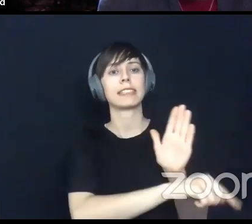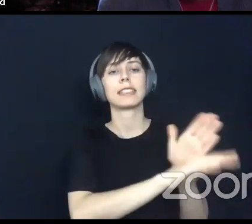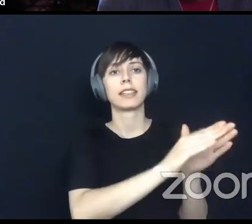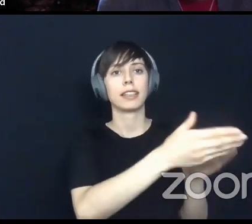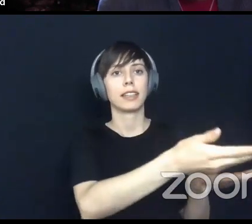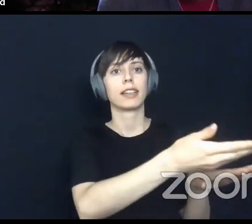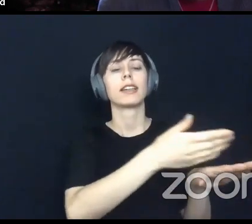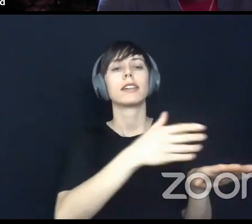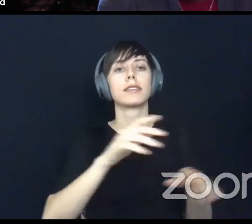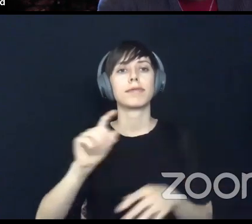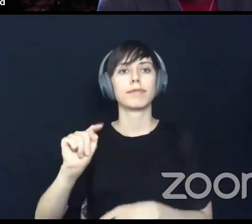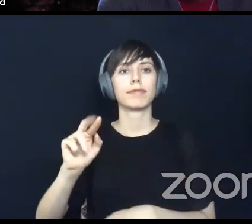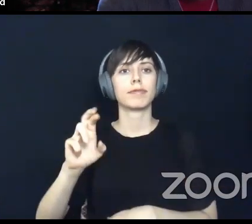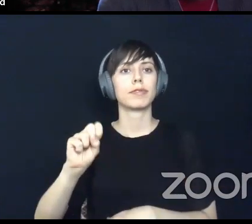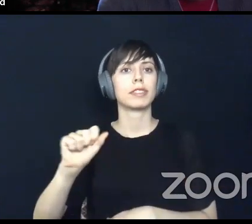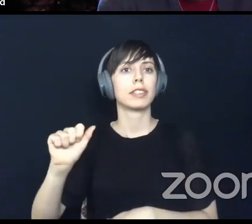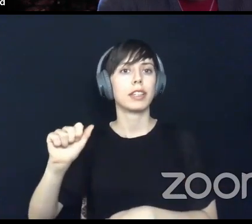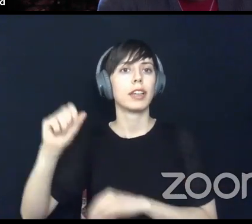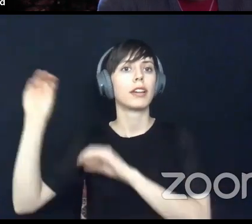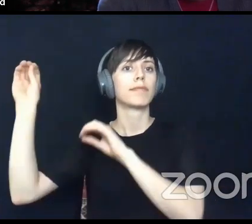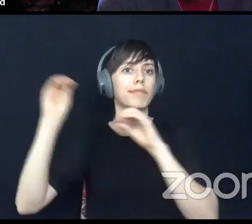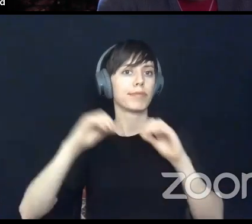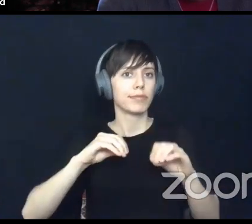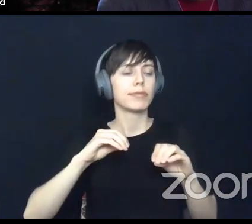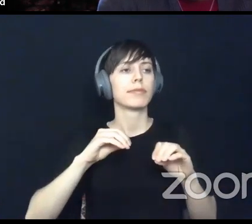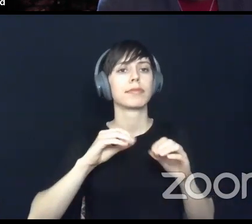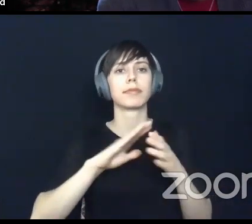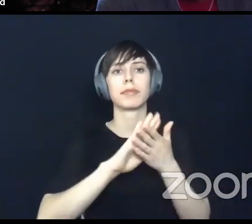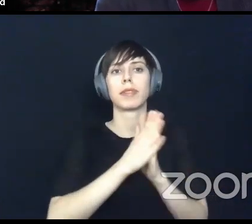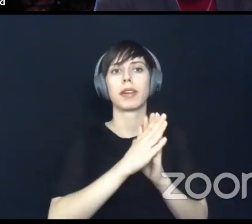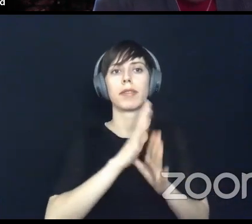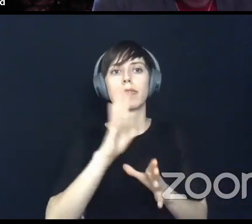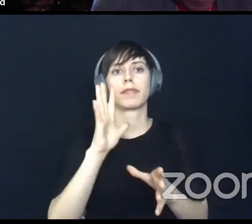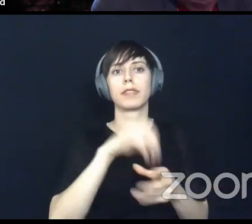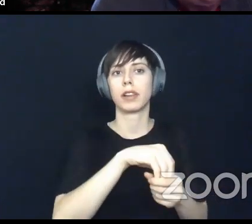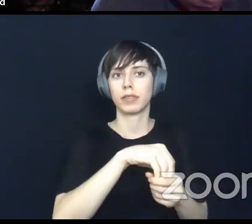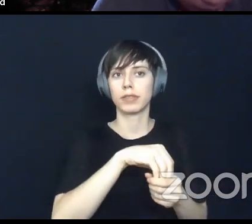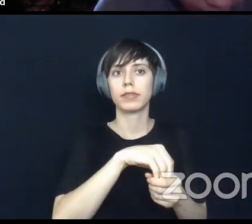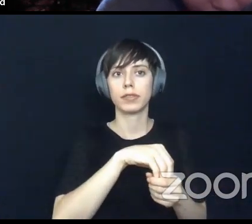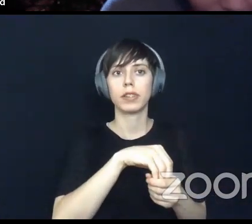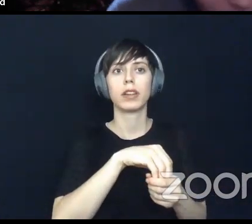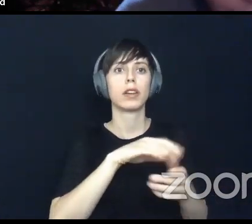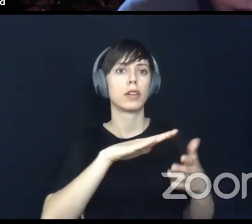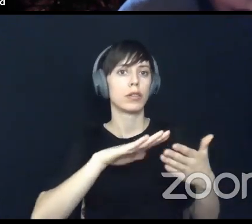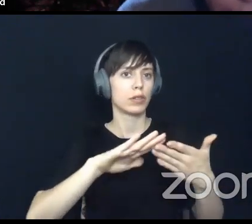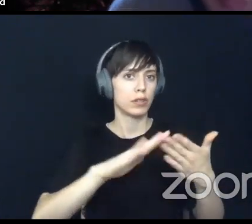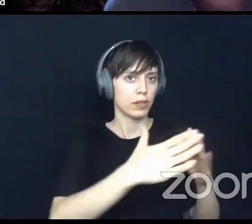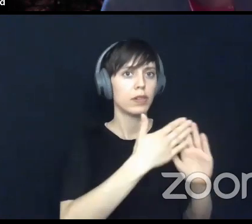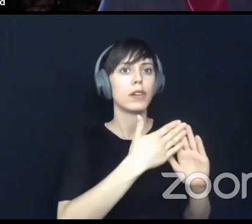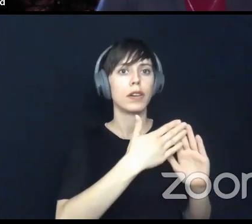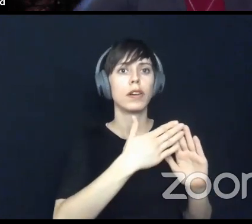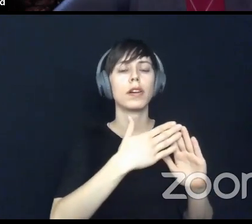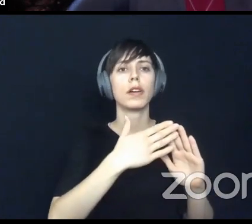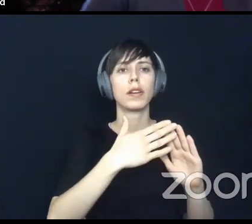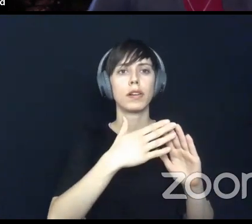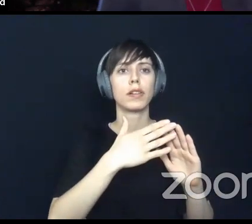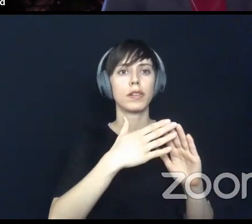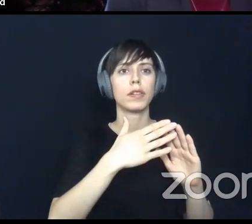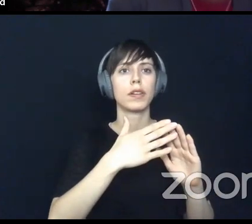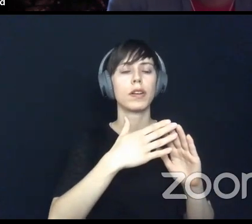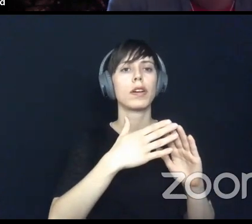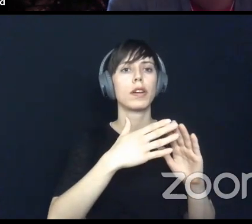stone for her to become involved more in her community and become an active voice for